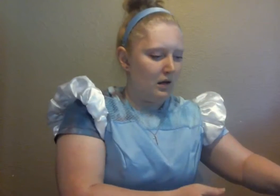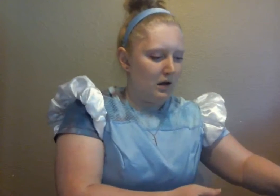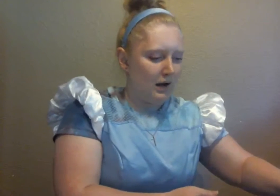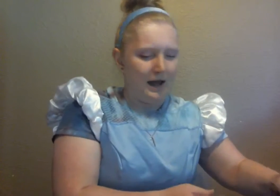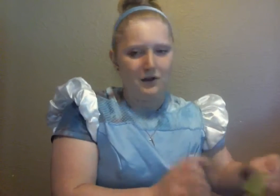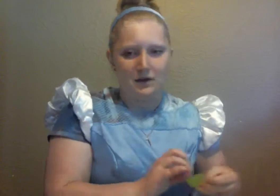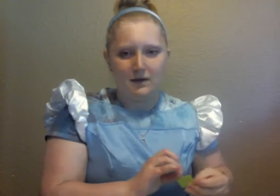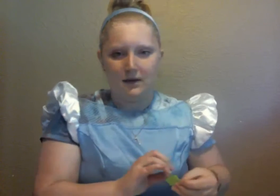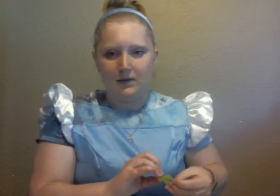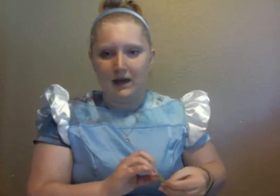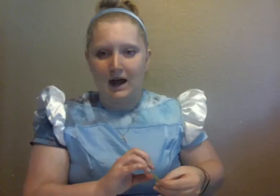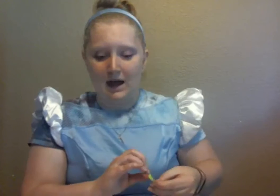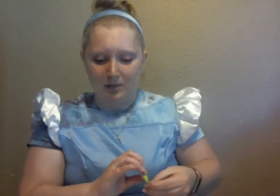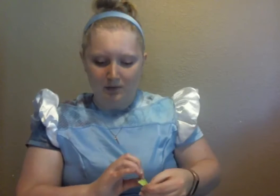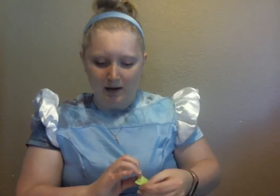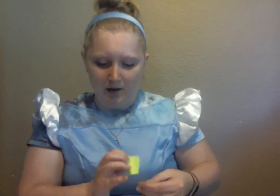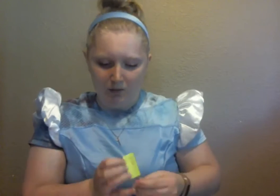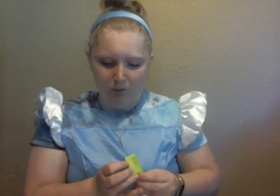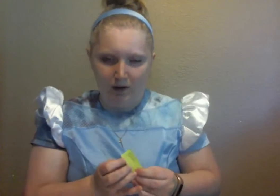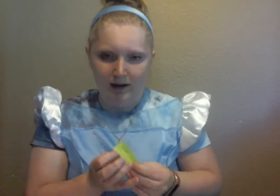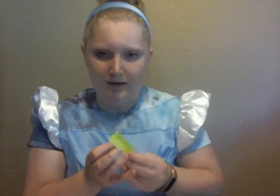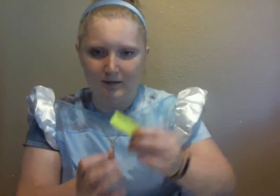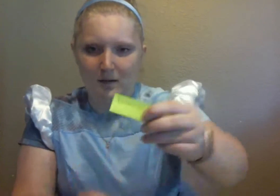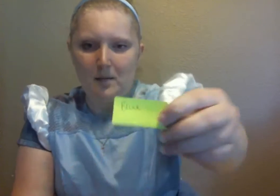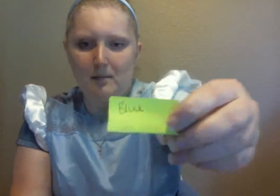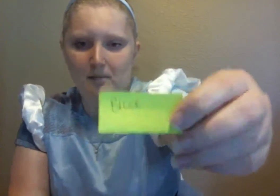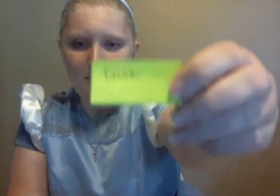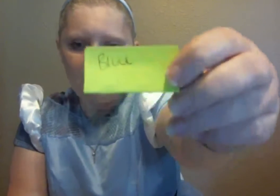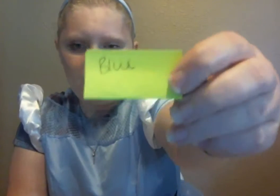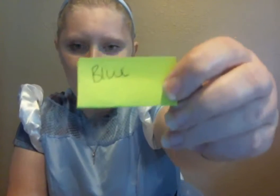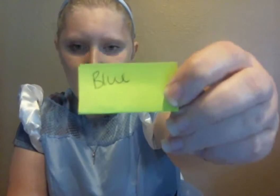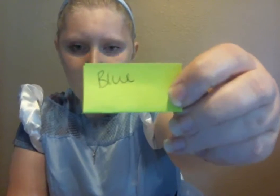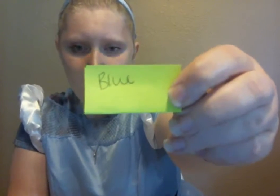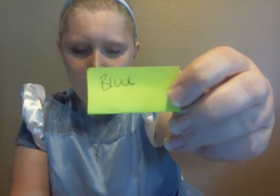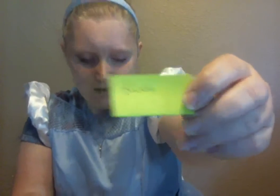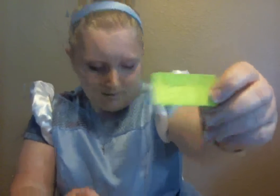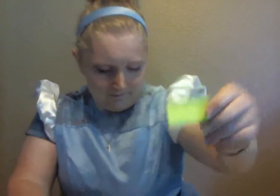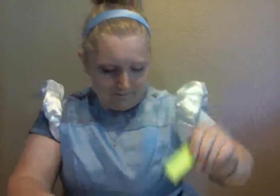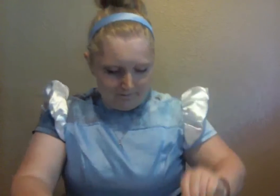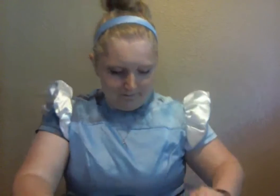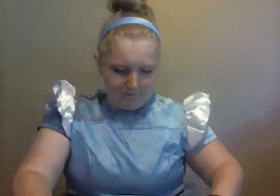Our adjective that I pulled out was blue.